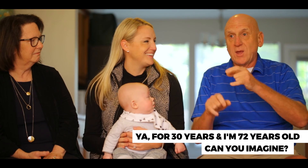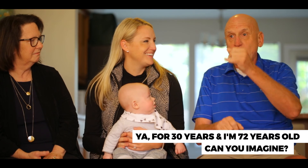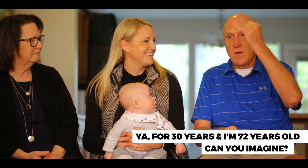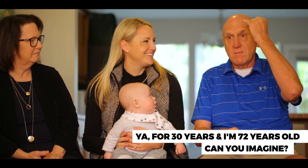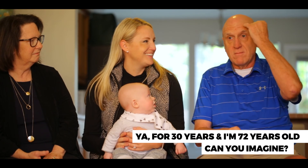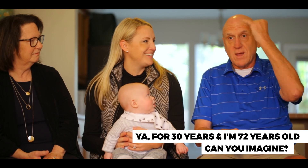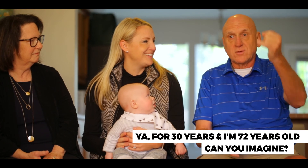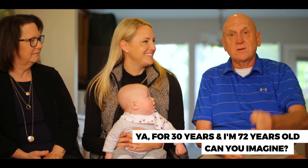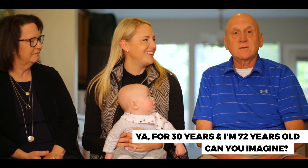Awesome.